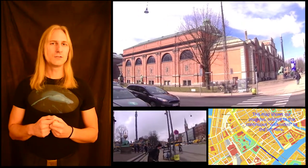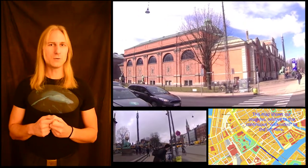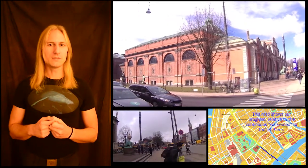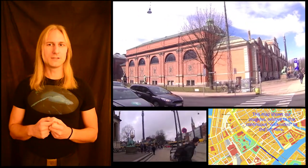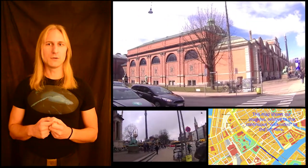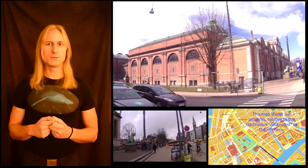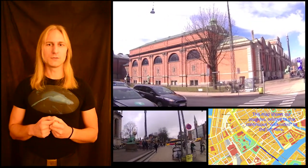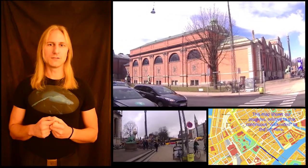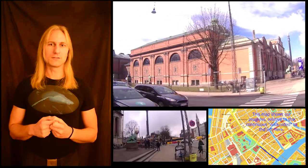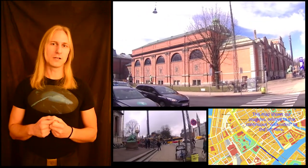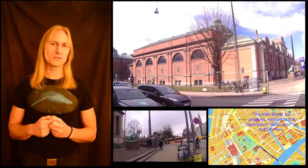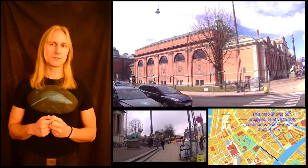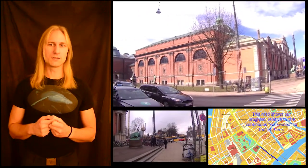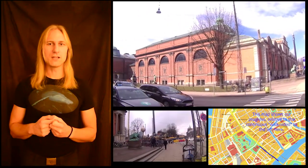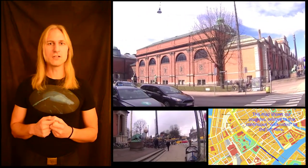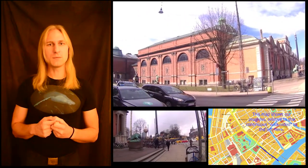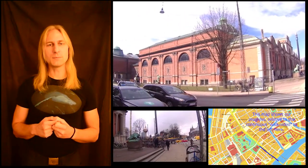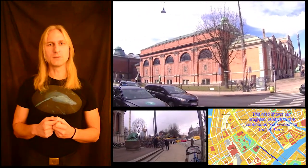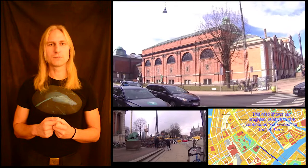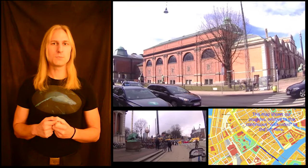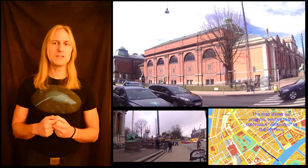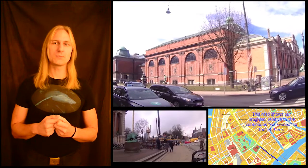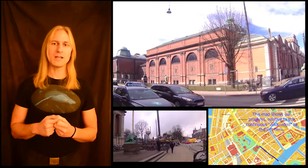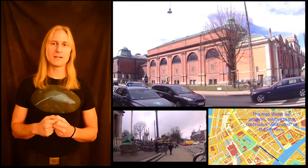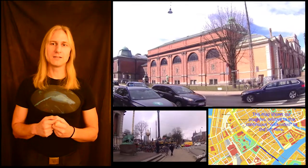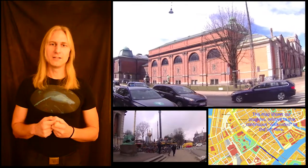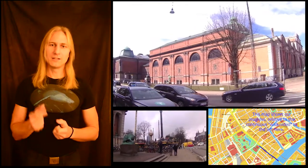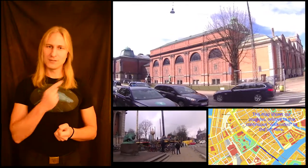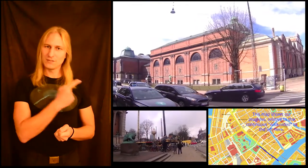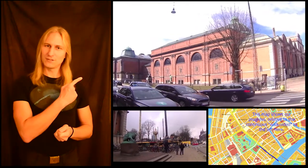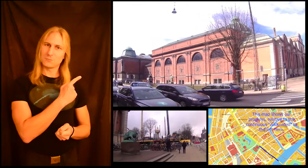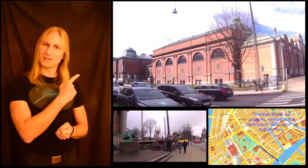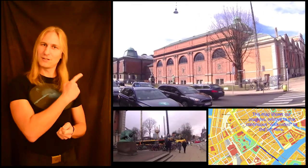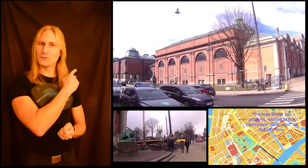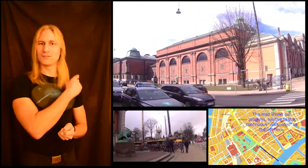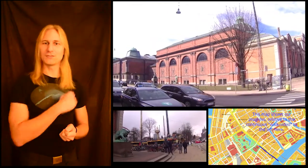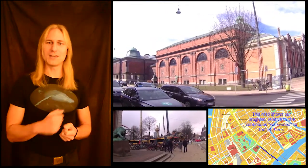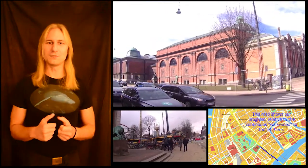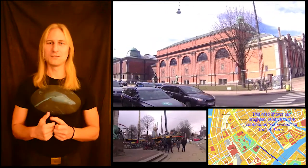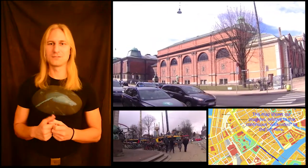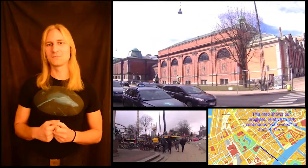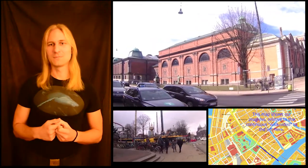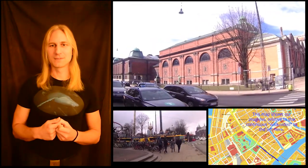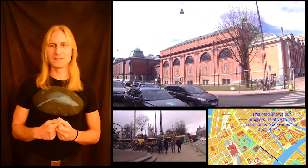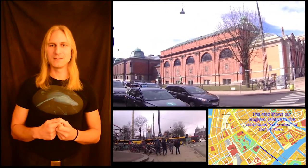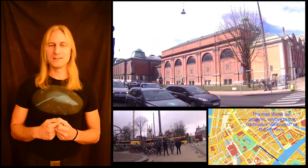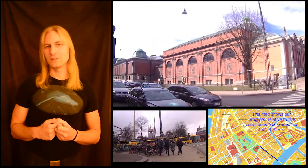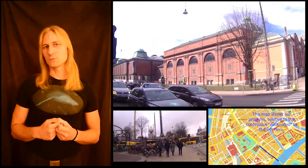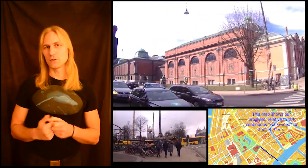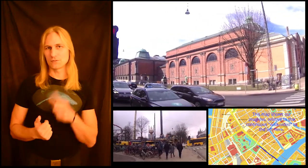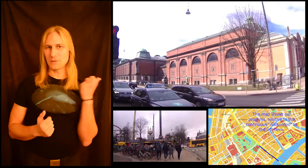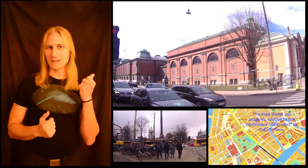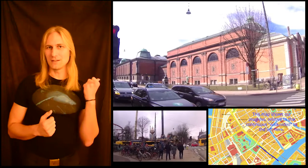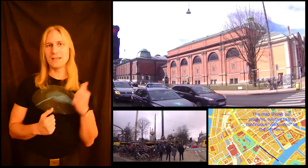He donated most of his collection to the Danish people to be displayed in this magnificent edifice.